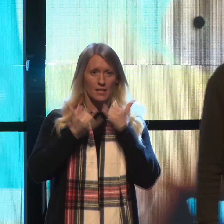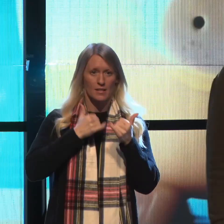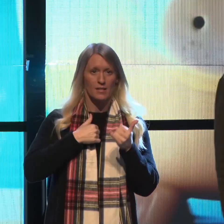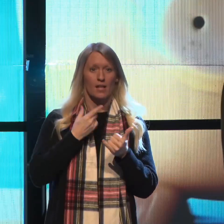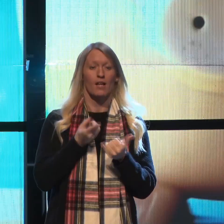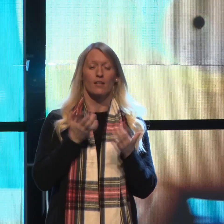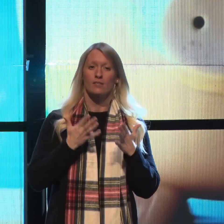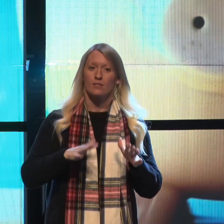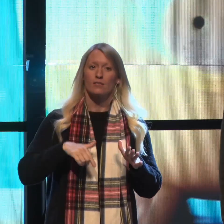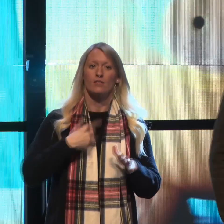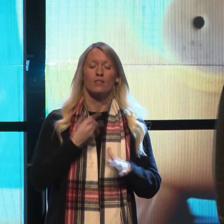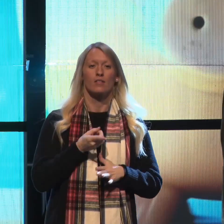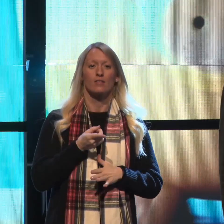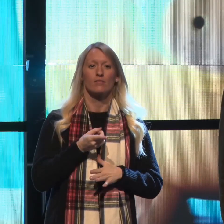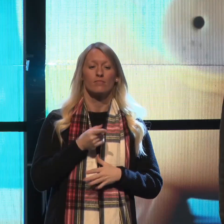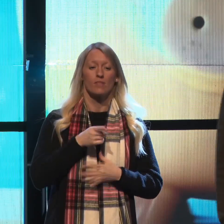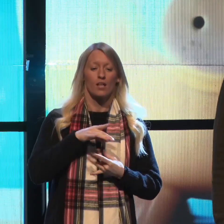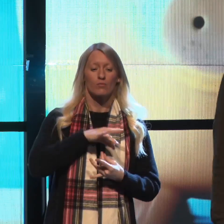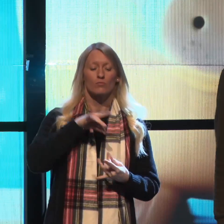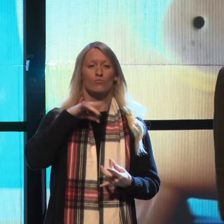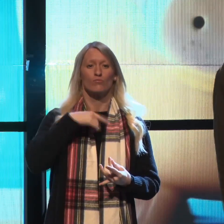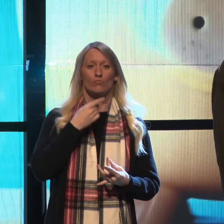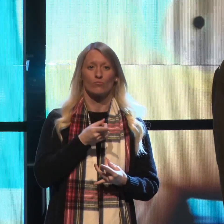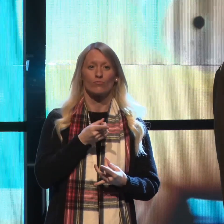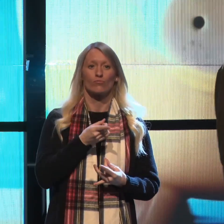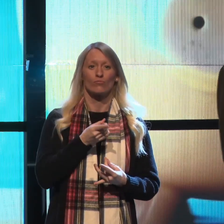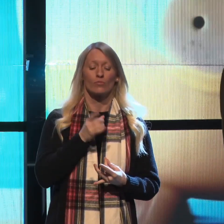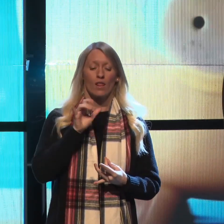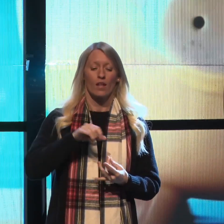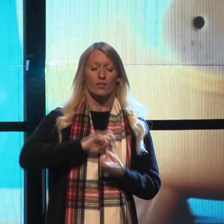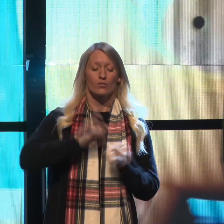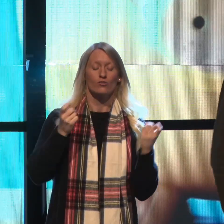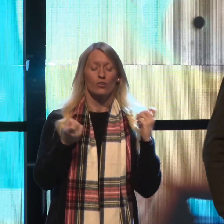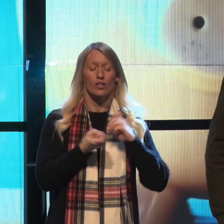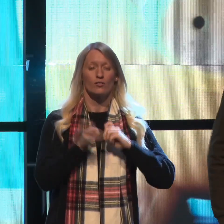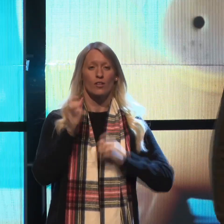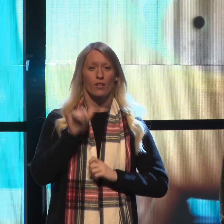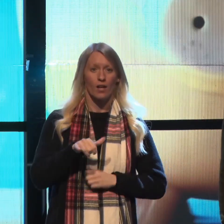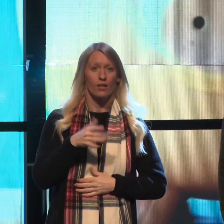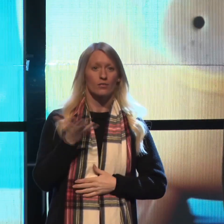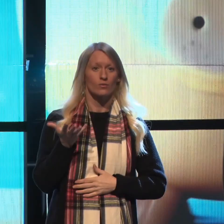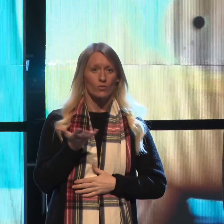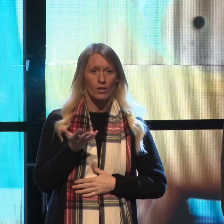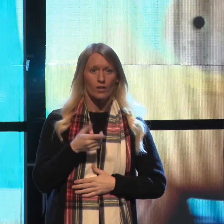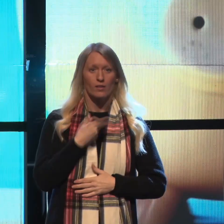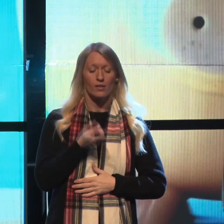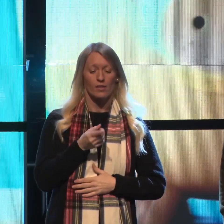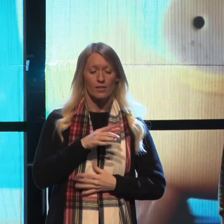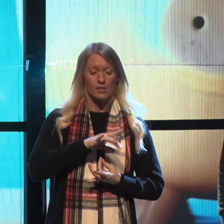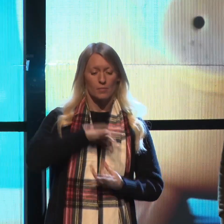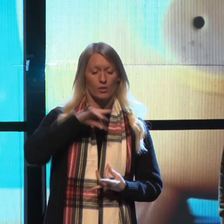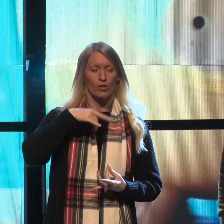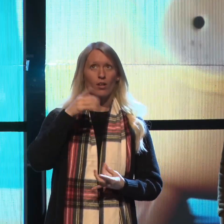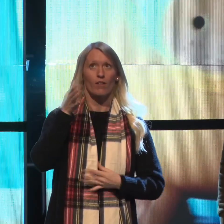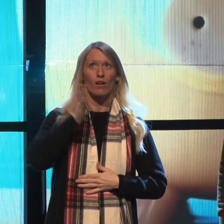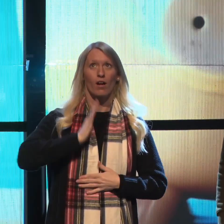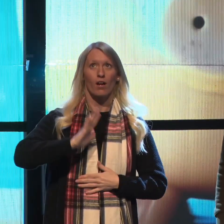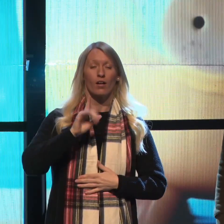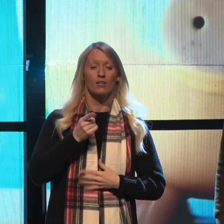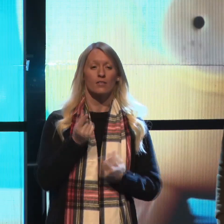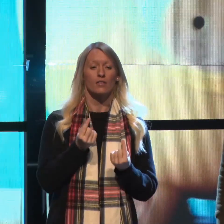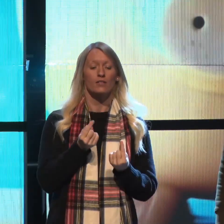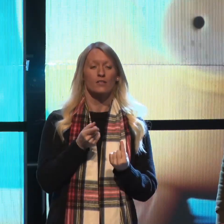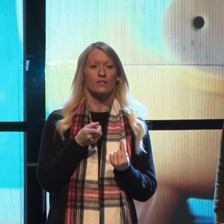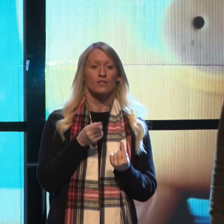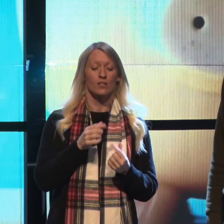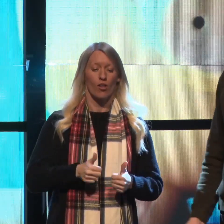unhealthy spirituality so that I can be changed. And that, to me, is what the Spirit of God does in our lives if we humble ourselves. So that's what